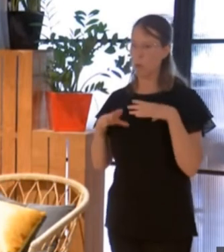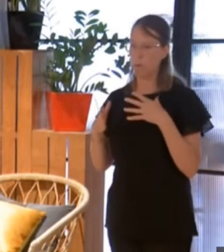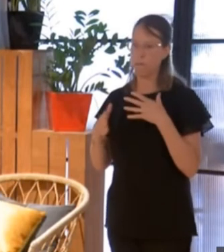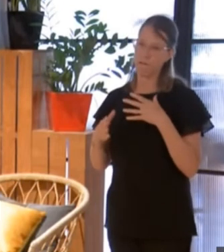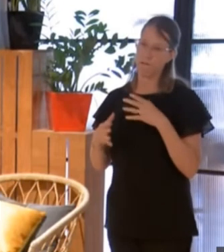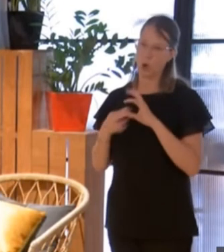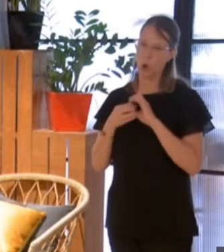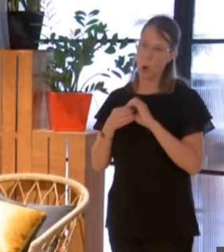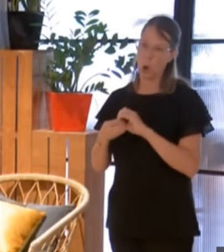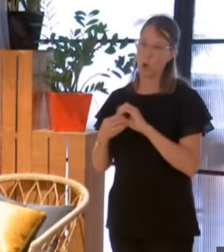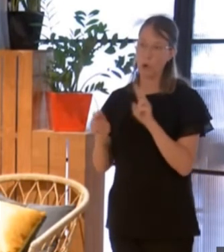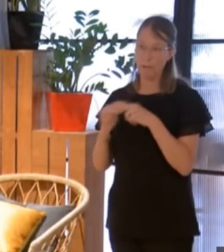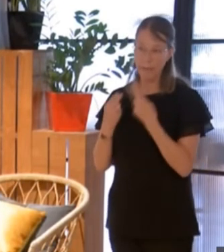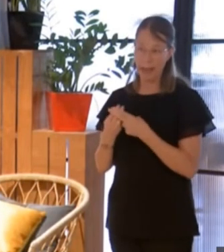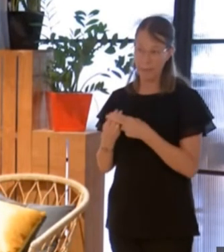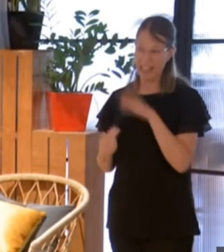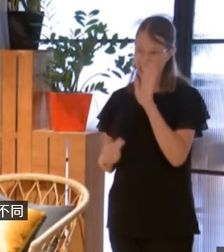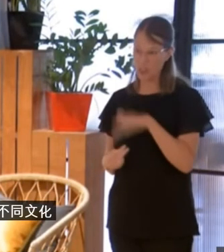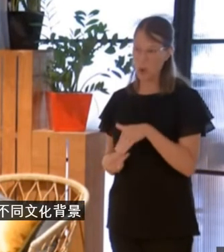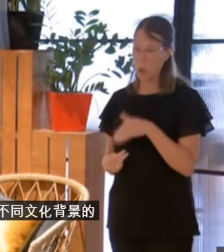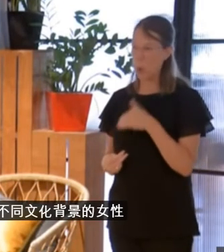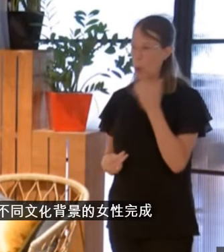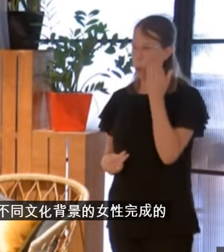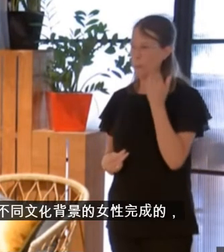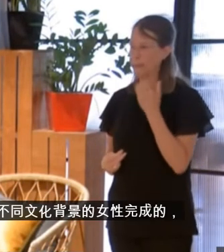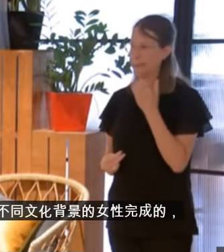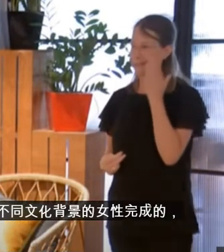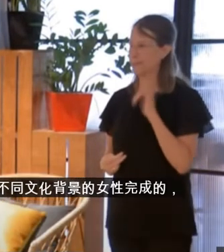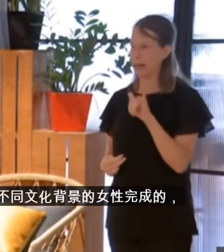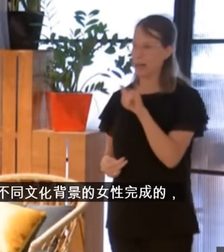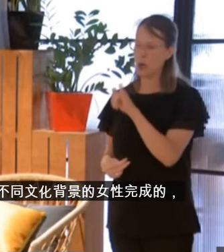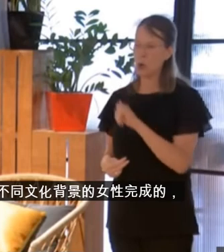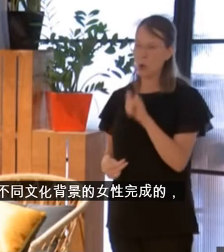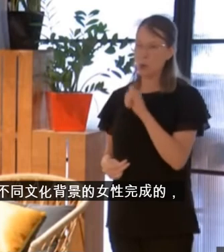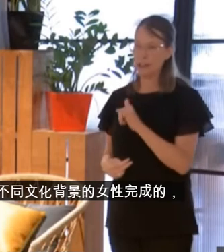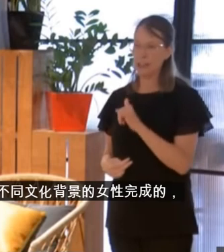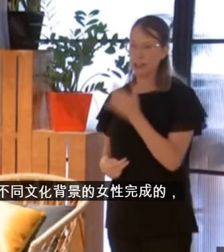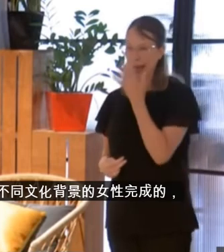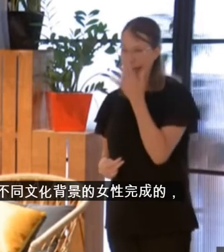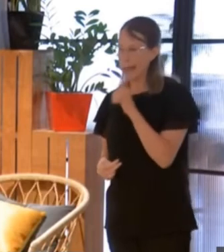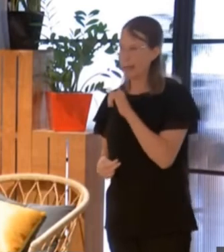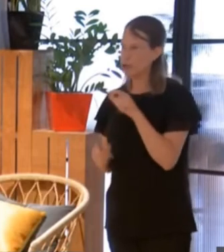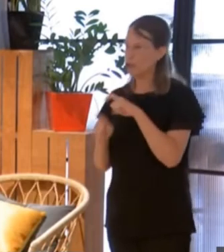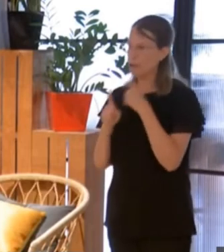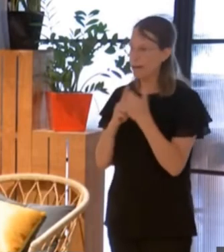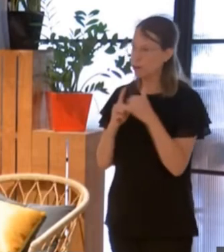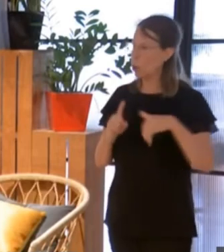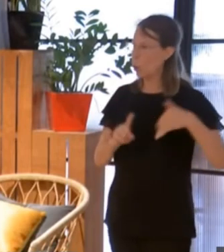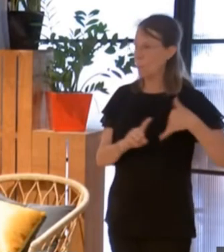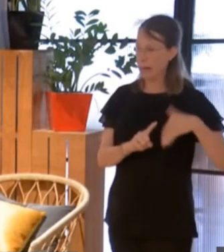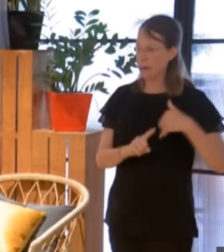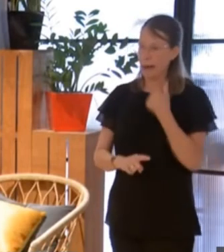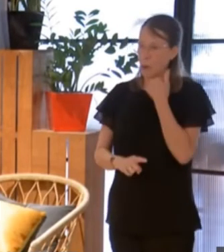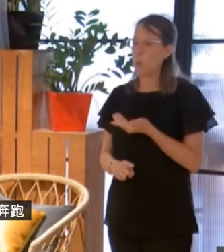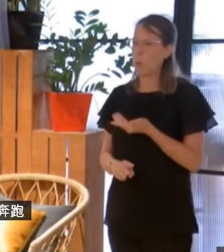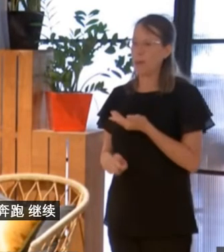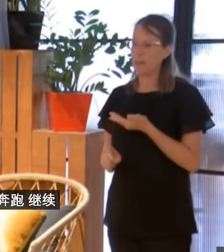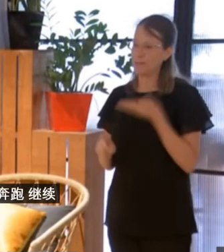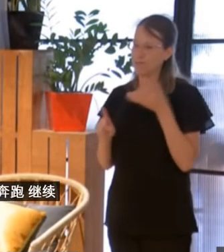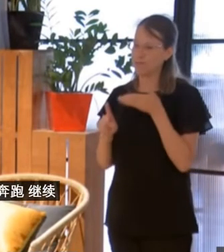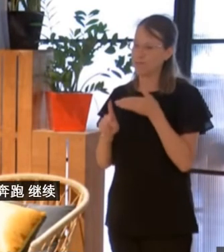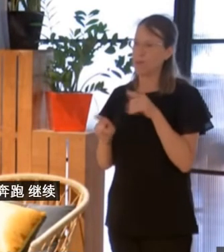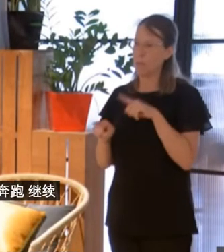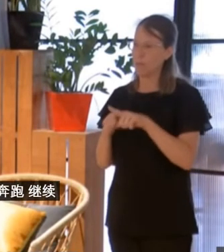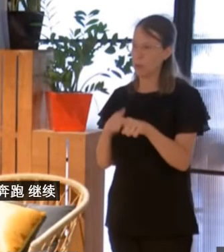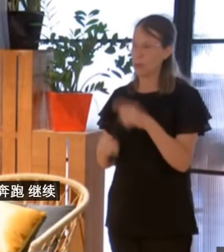done by women of all ages, of all cultures, of all backgrounds. And you just can't keep running on the luck of that and the commitment of women to